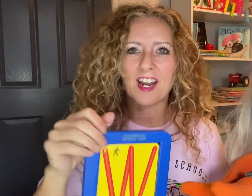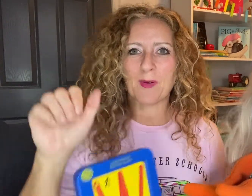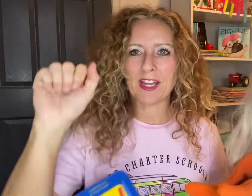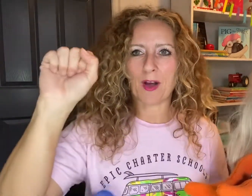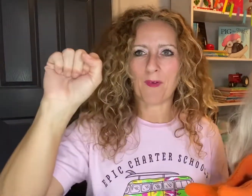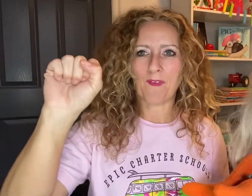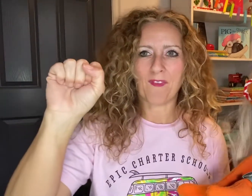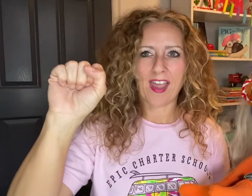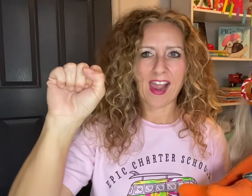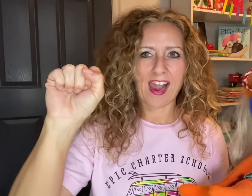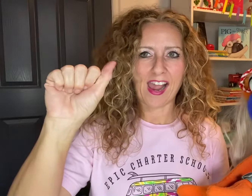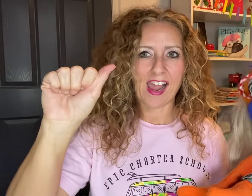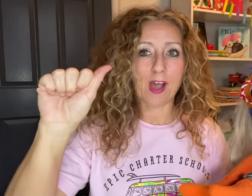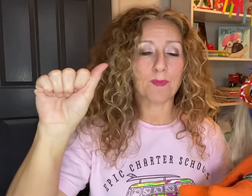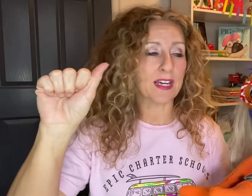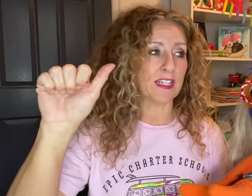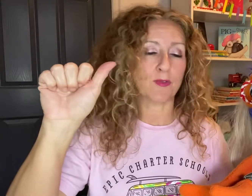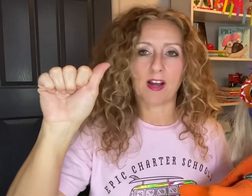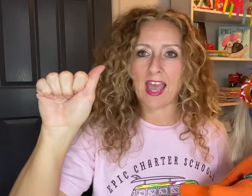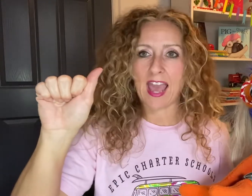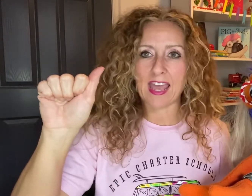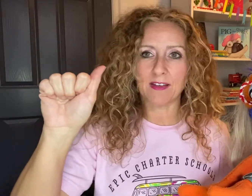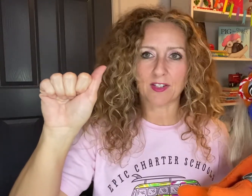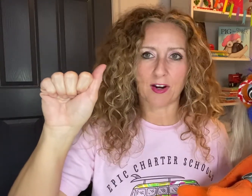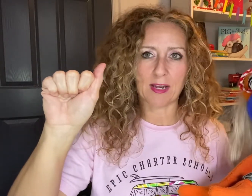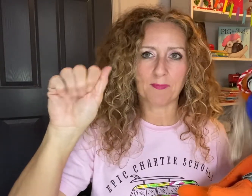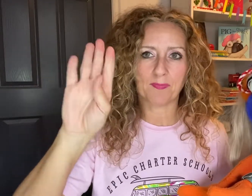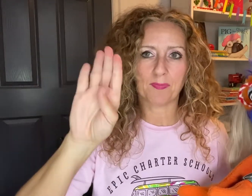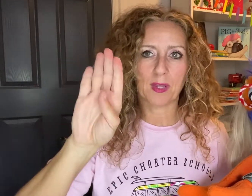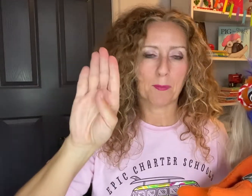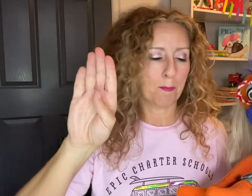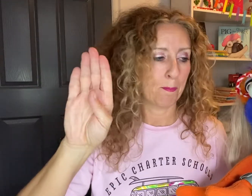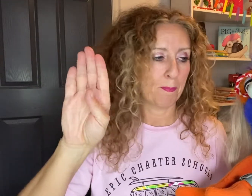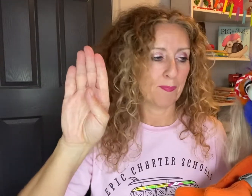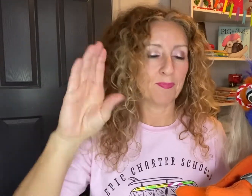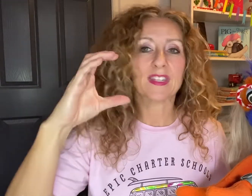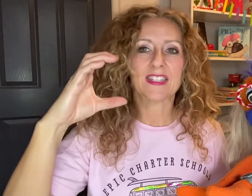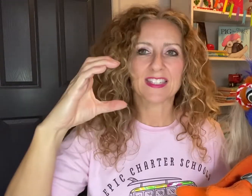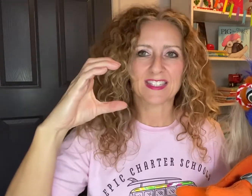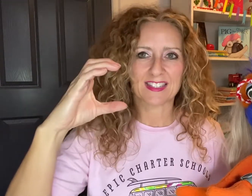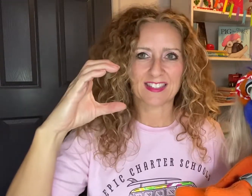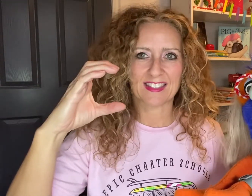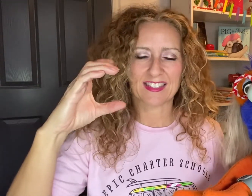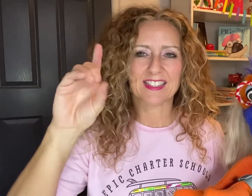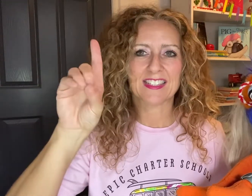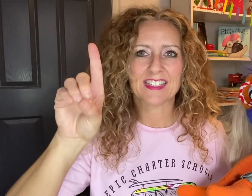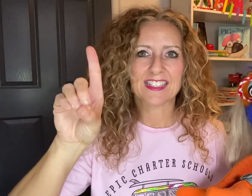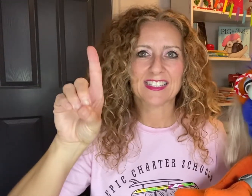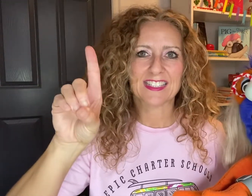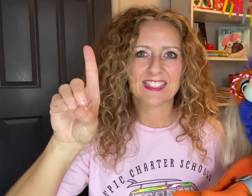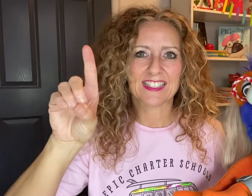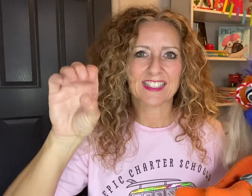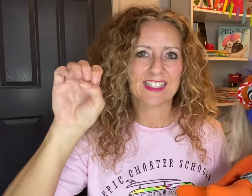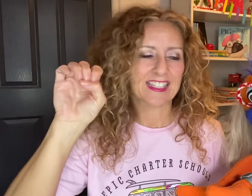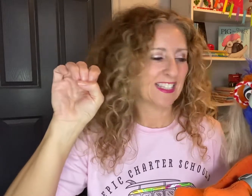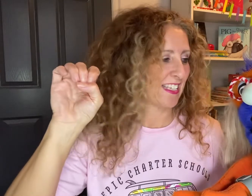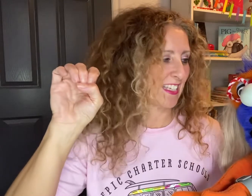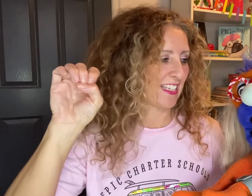Here we go. Oops. I did it wrong. A. Sorry. A. B. C. D. E.